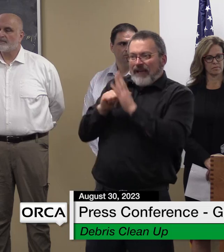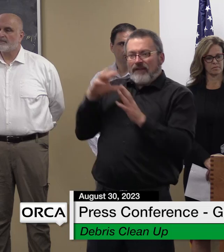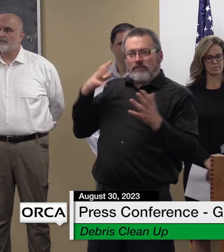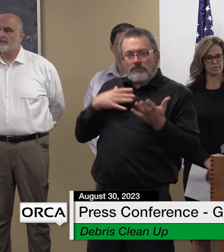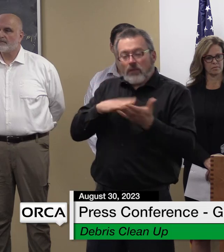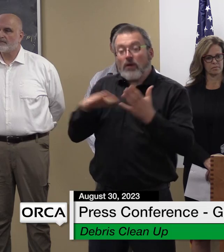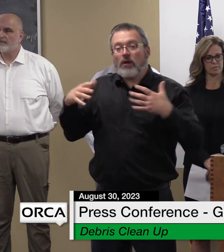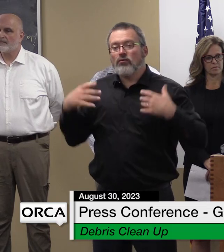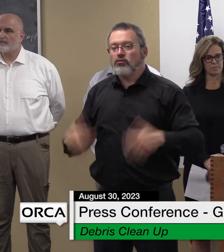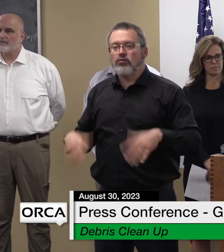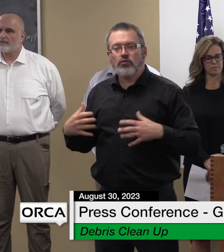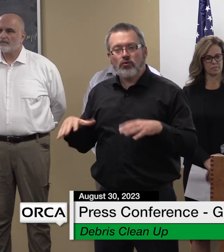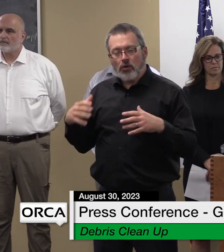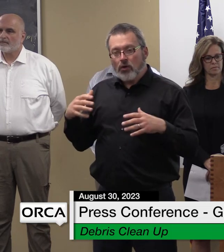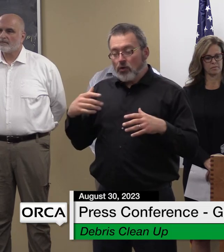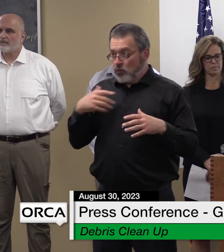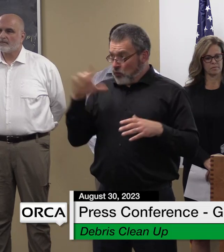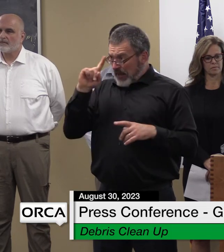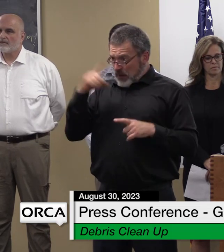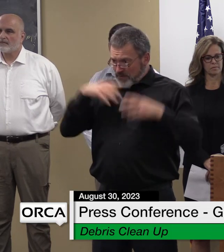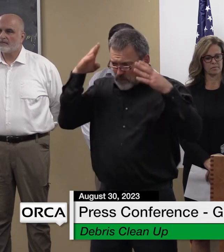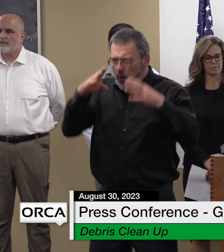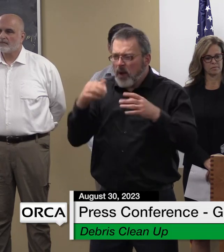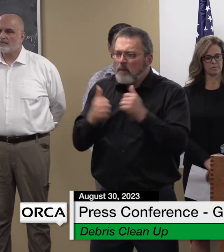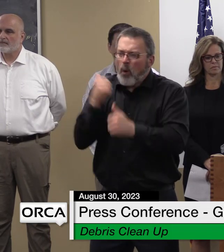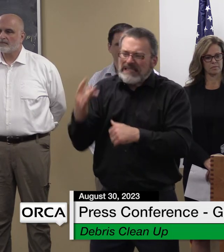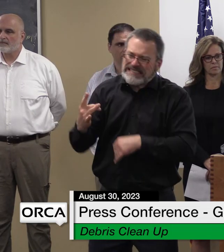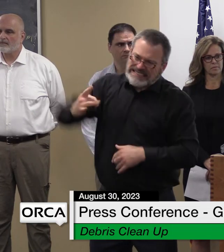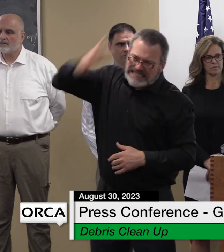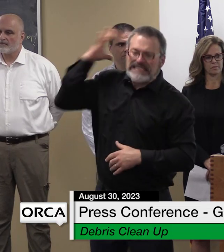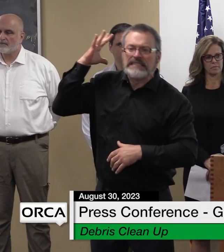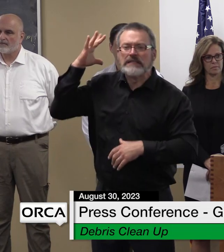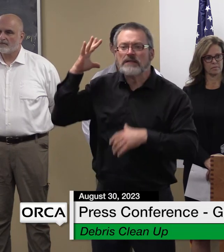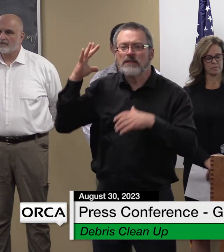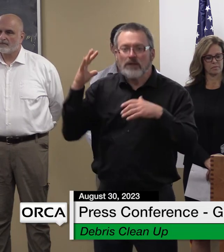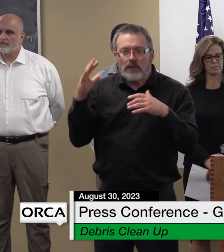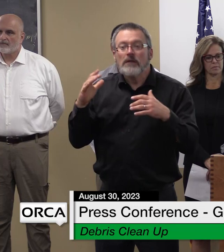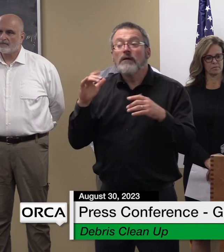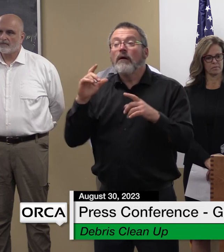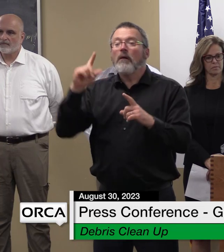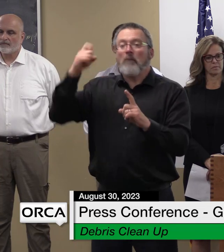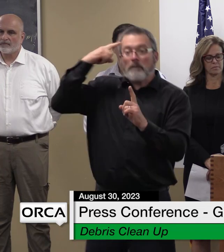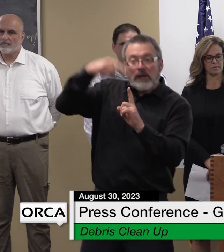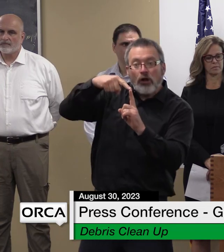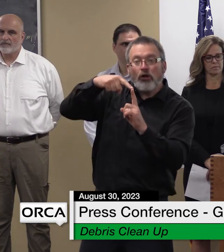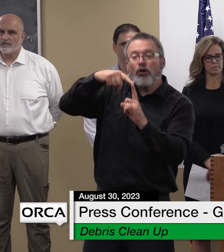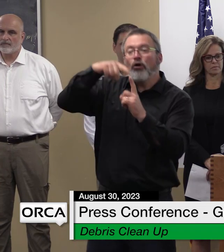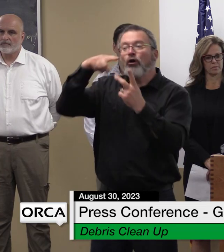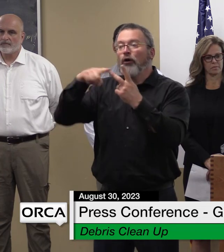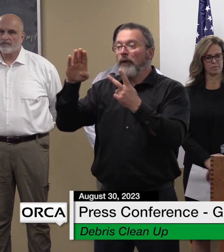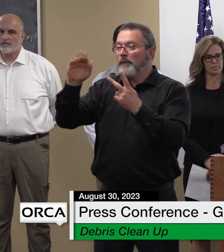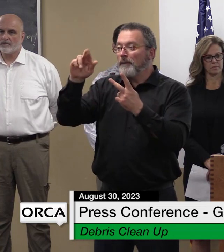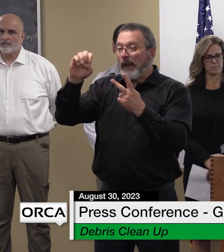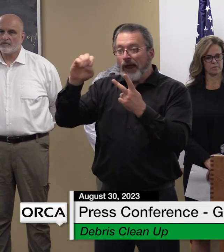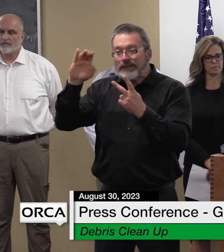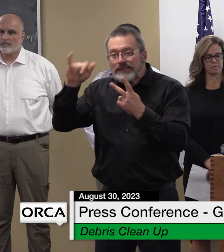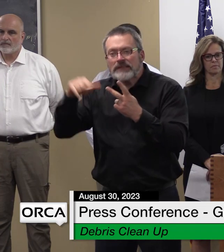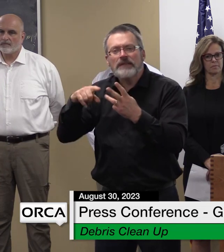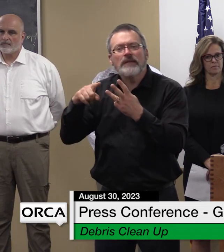the hardest-hit communities, specifically Montpelier, Berry City, Berlin,